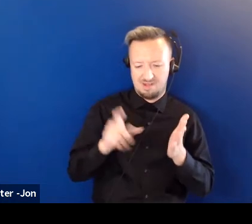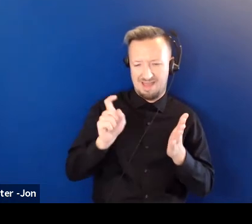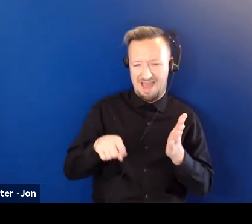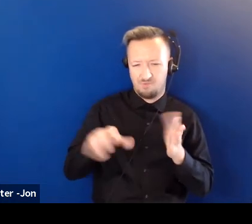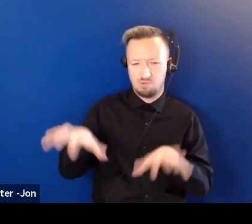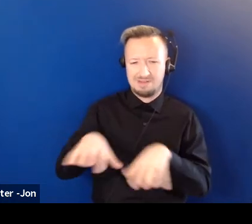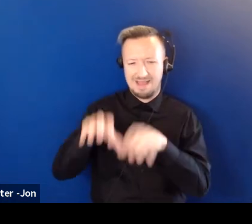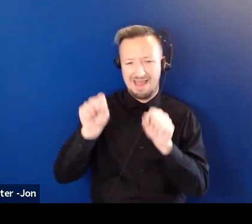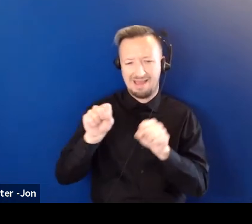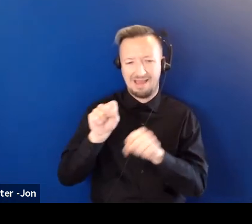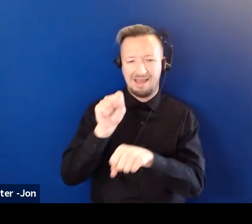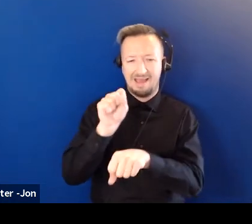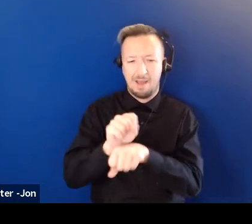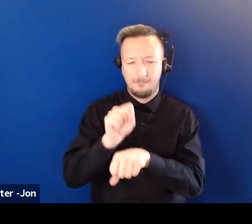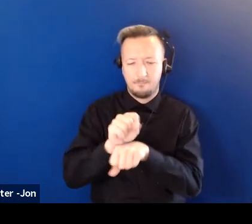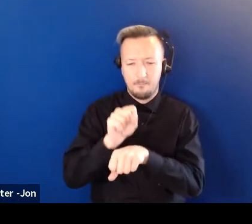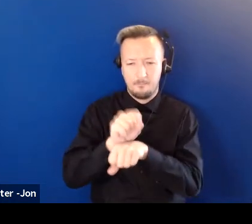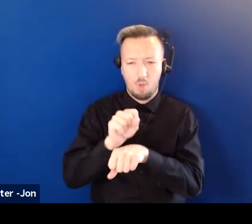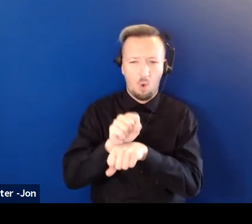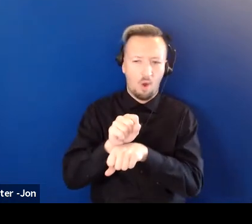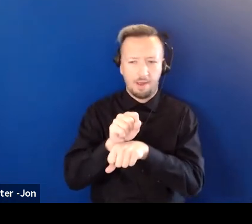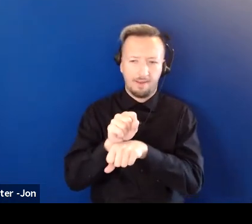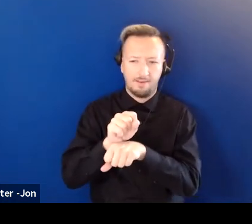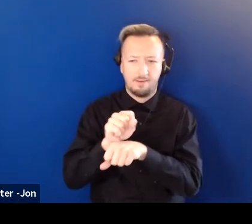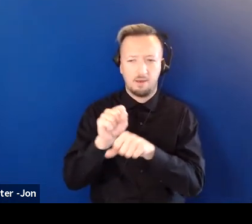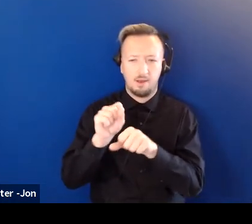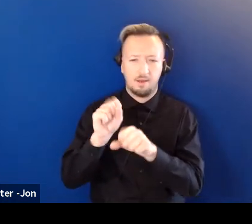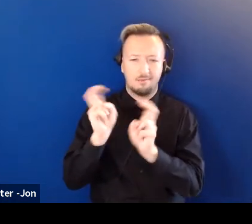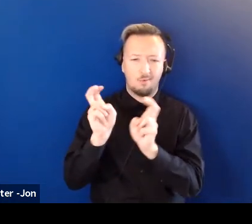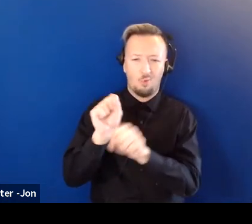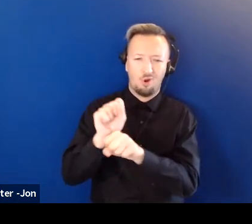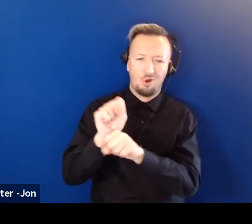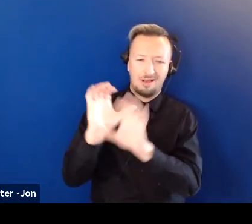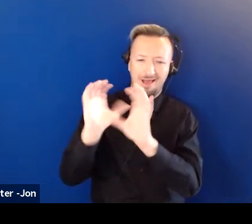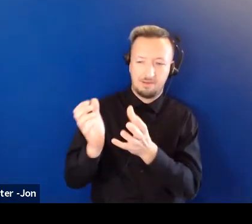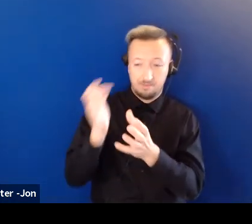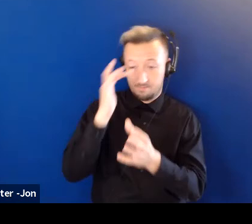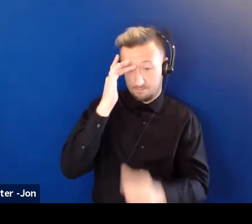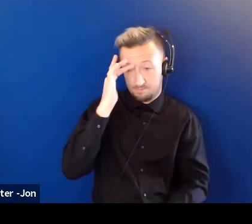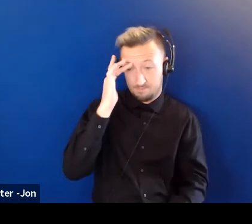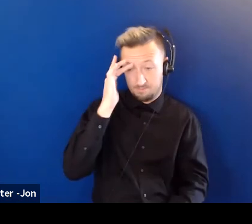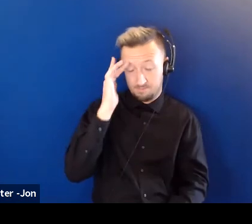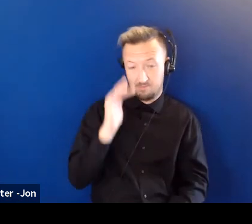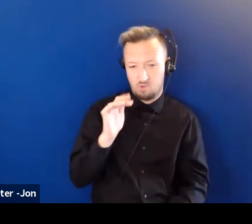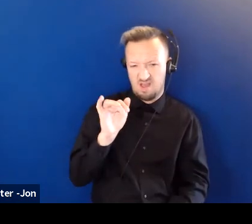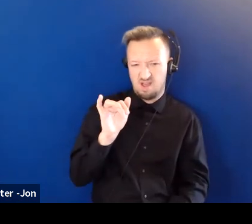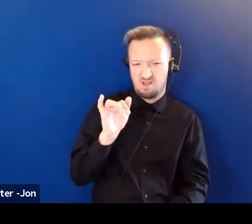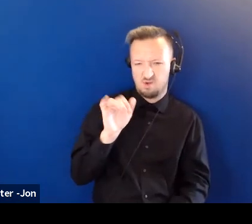classes that cover certain content, and so there's work being done